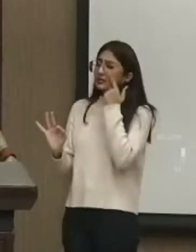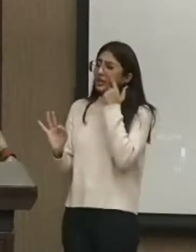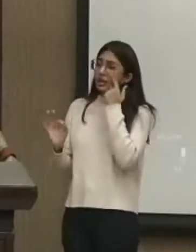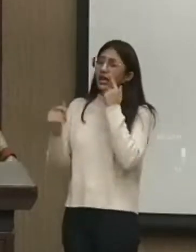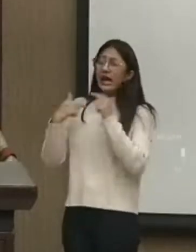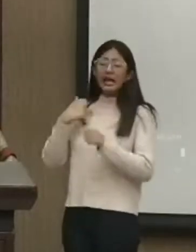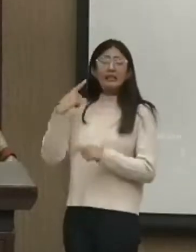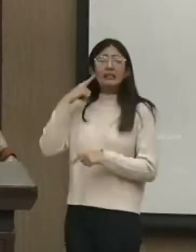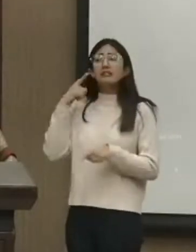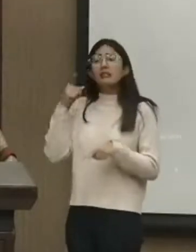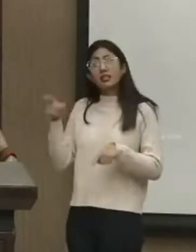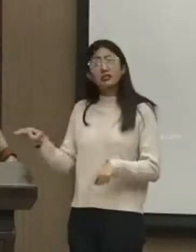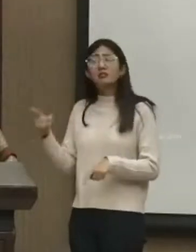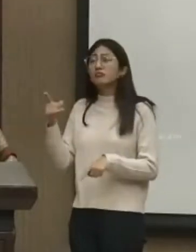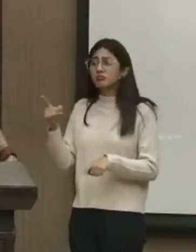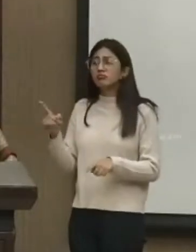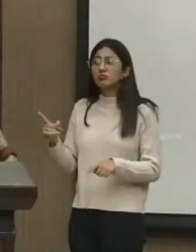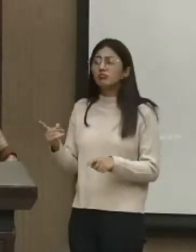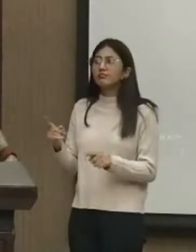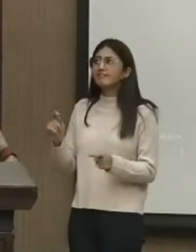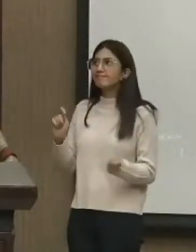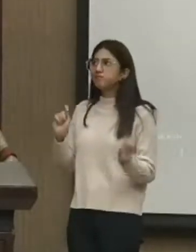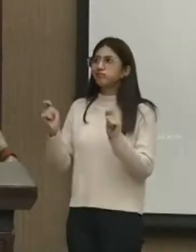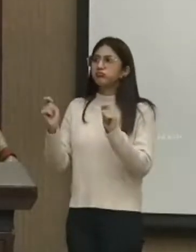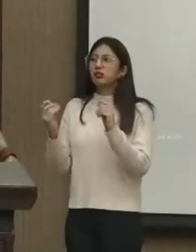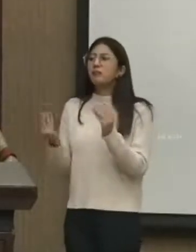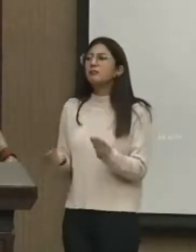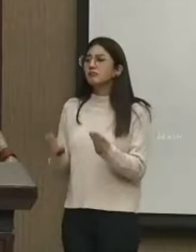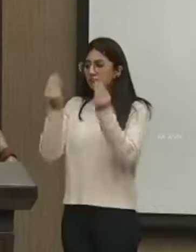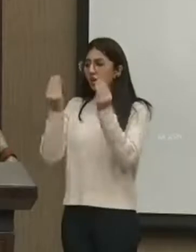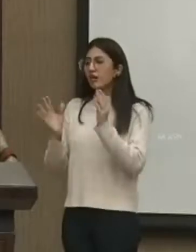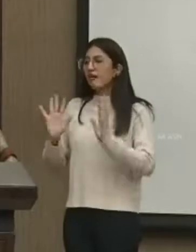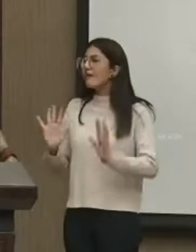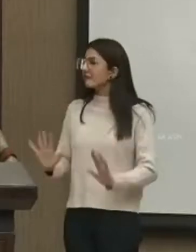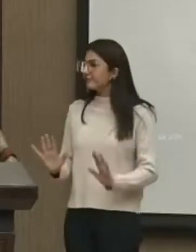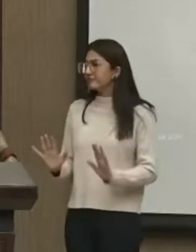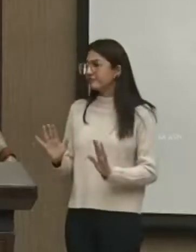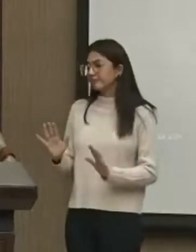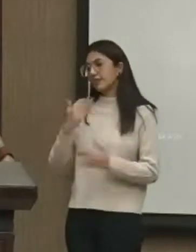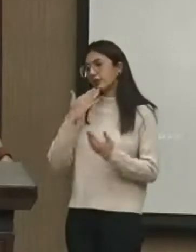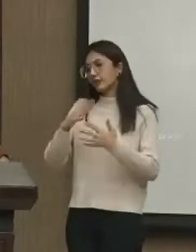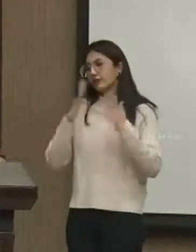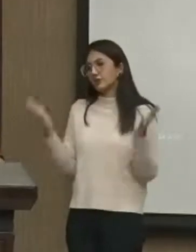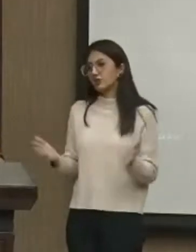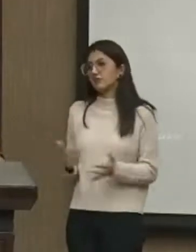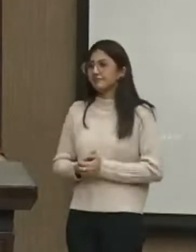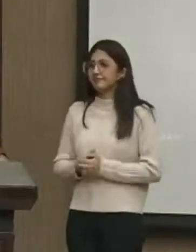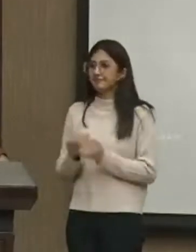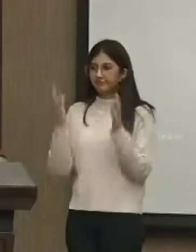would make us a more enduring population of the country. Thank you very much.